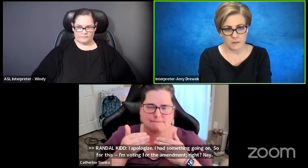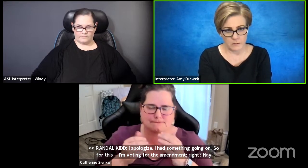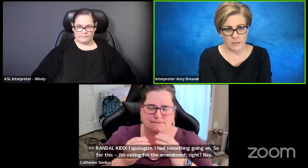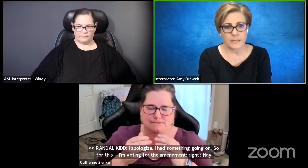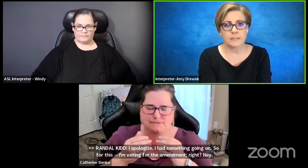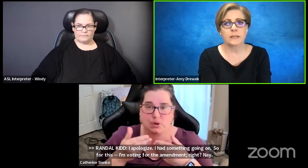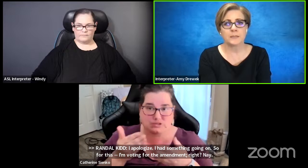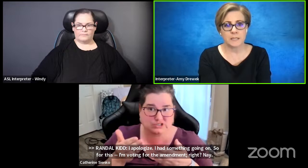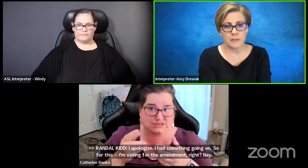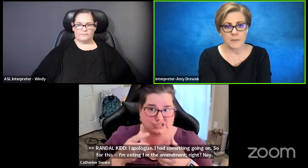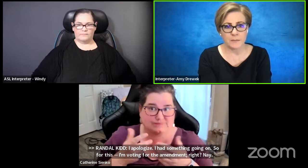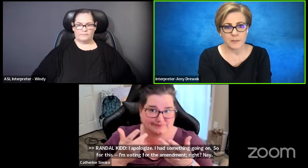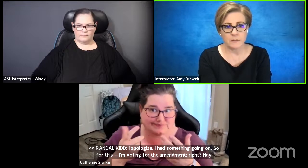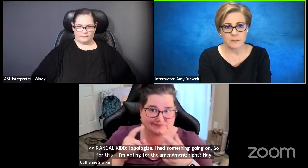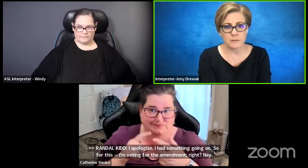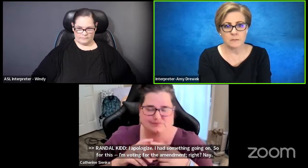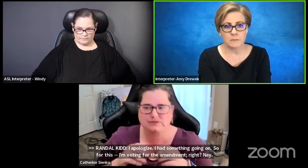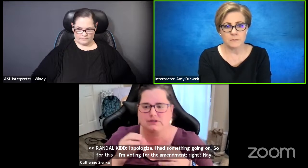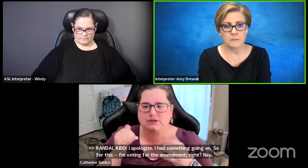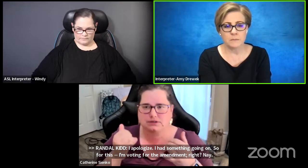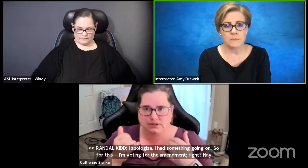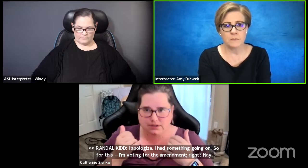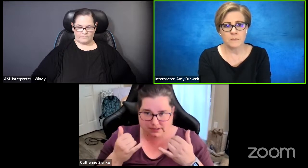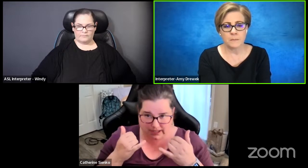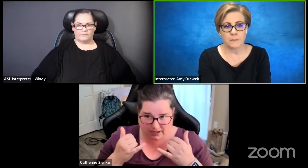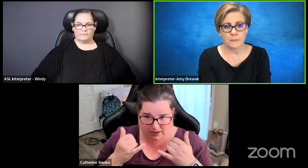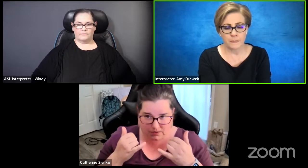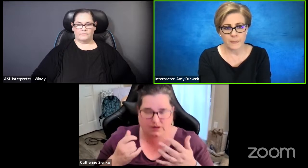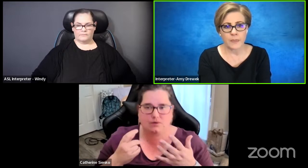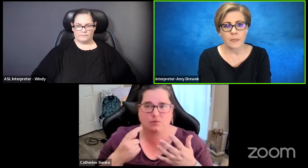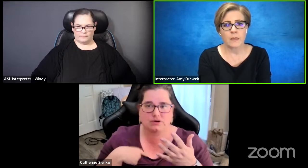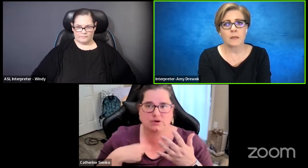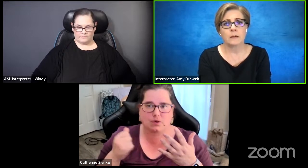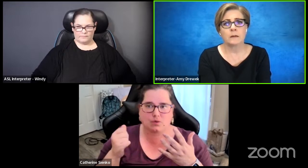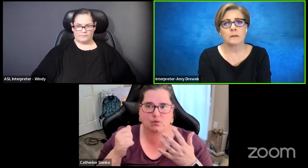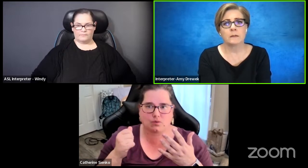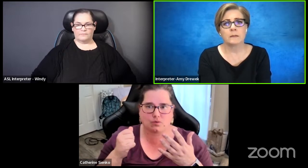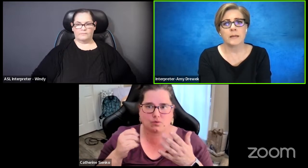majority accepts the amendment.